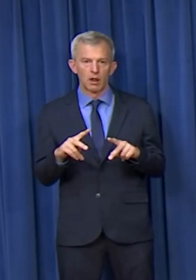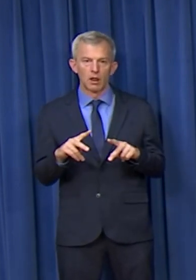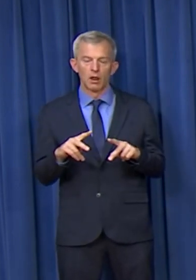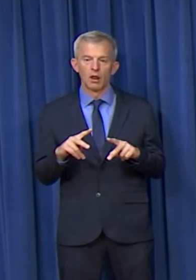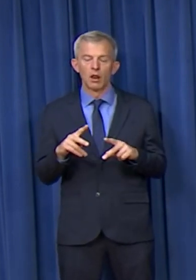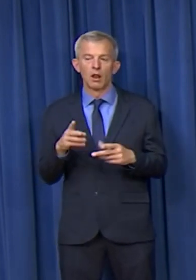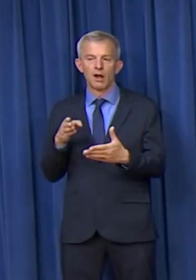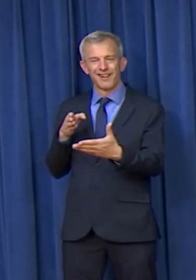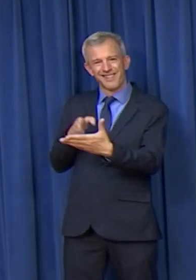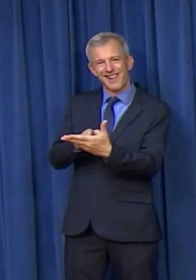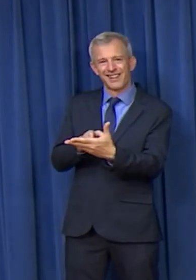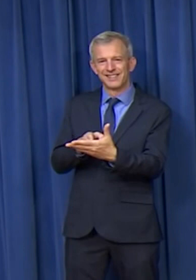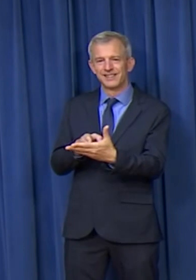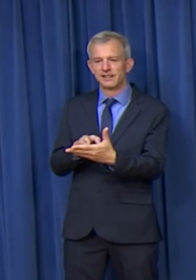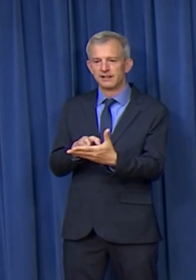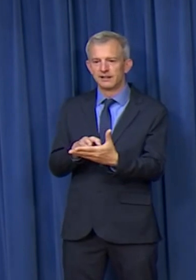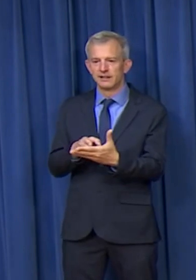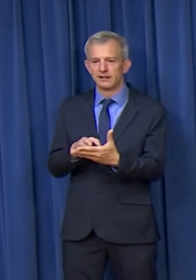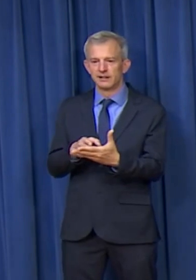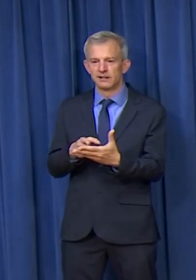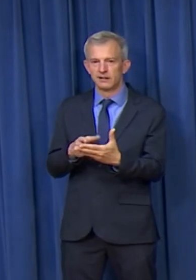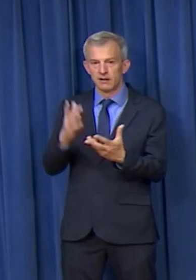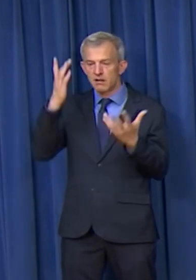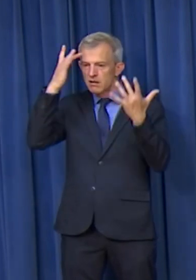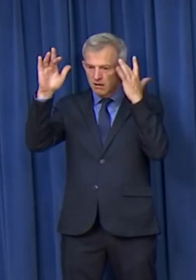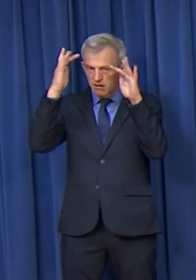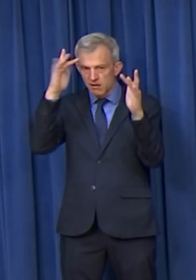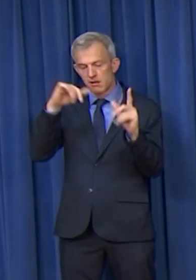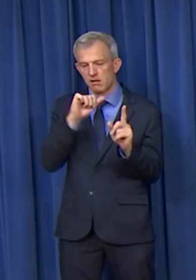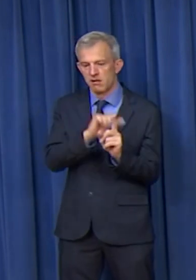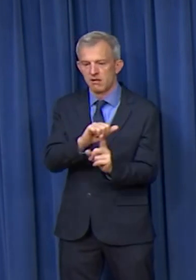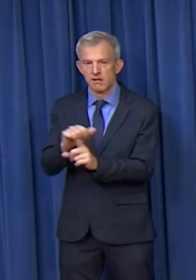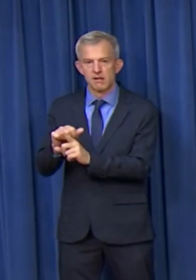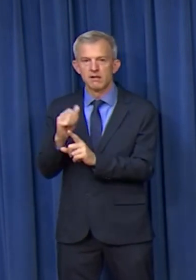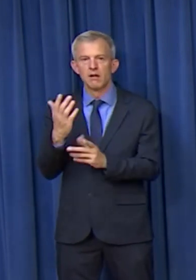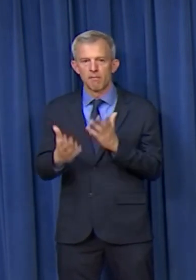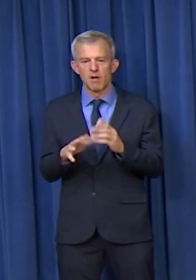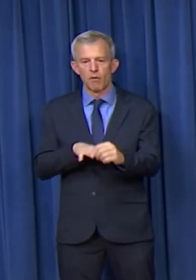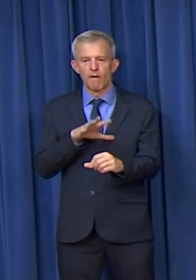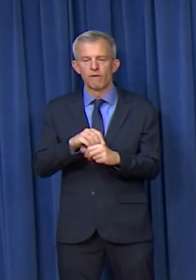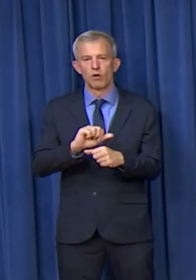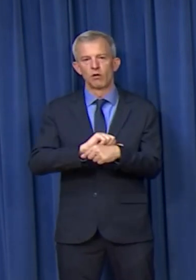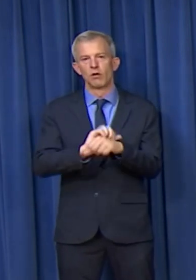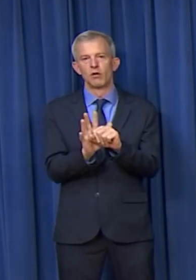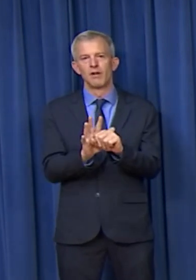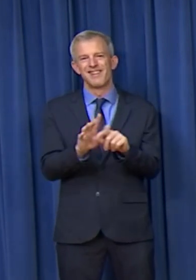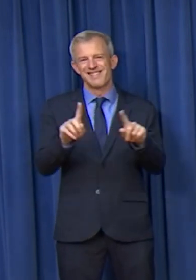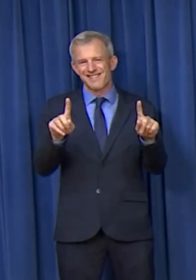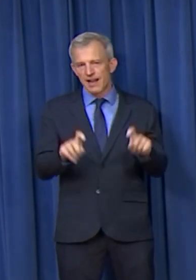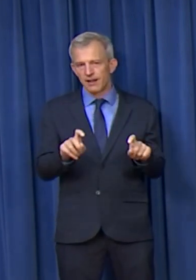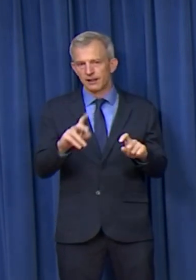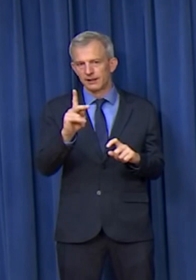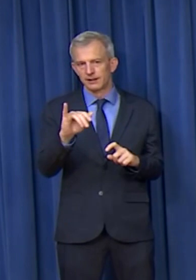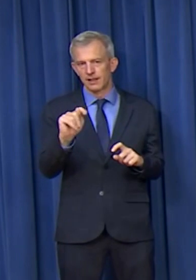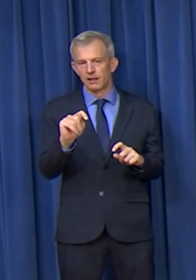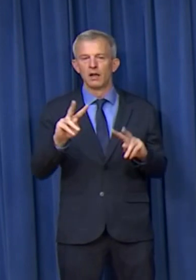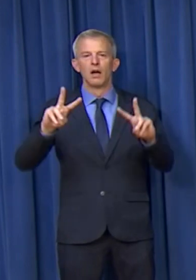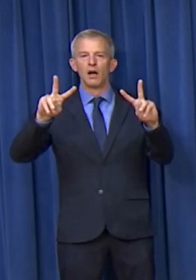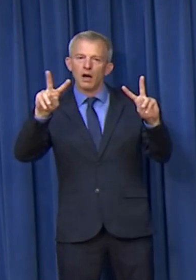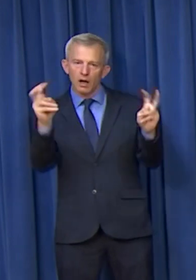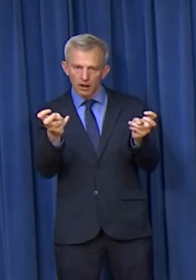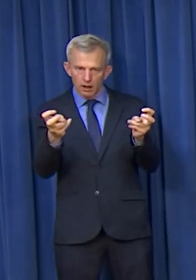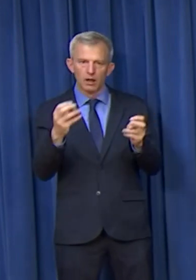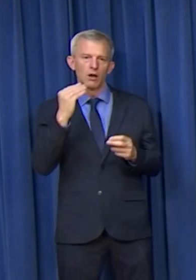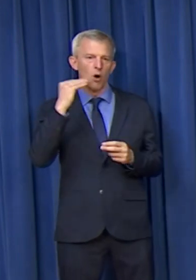against the schemes that might involve COVID-19 related test kits, home test